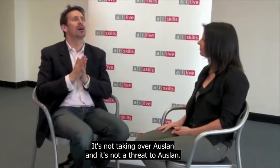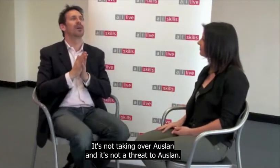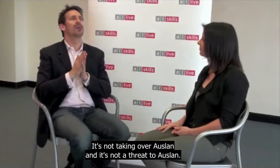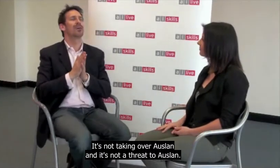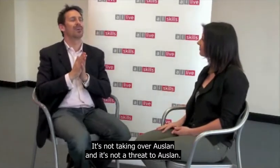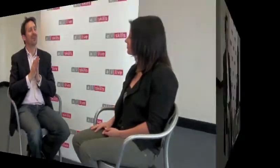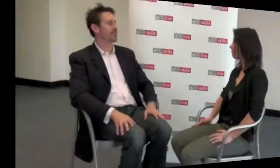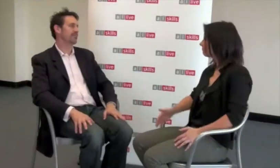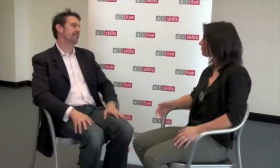Auslan.